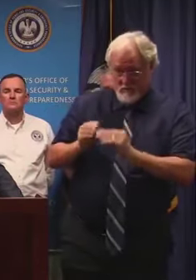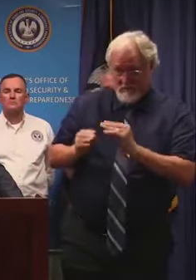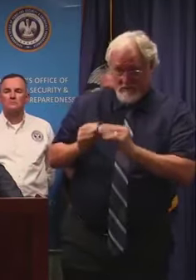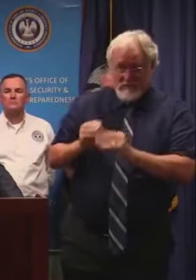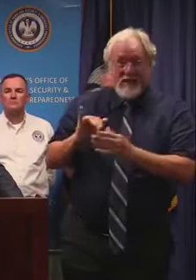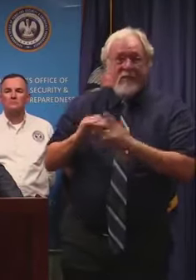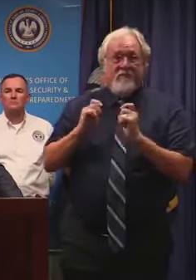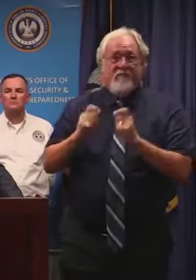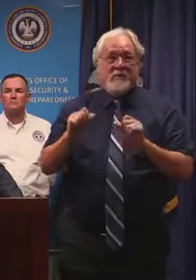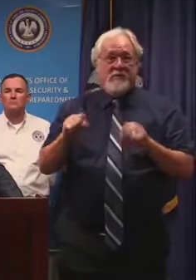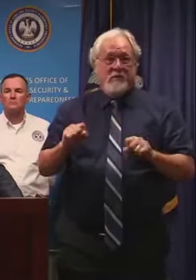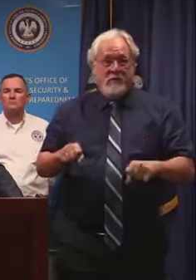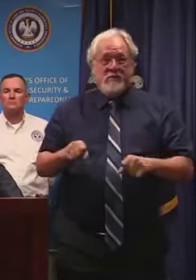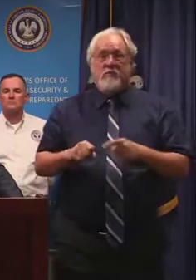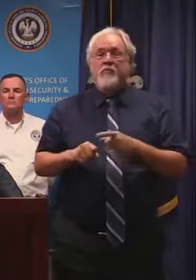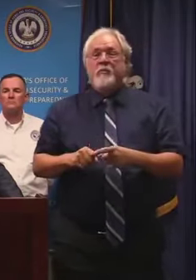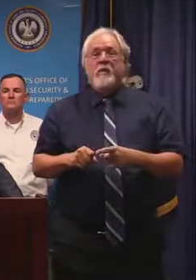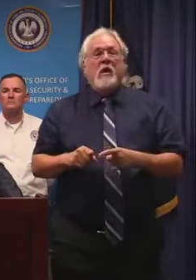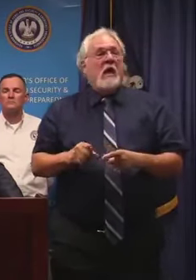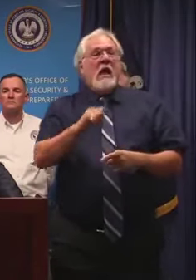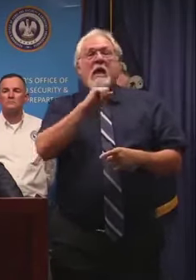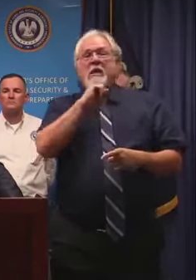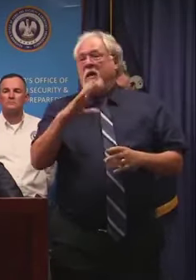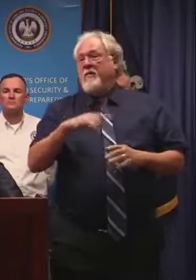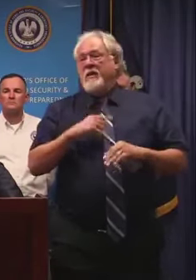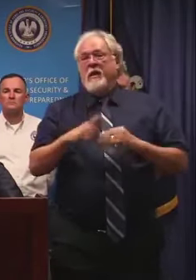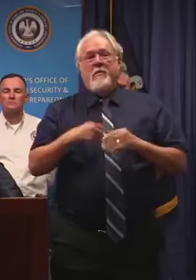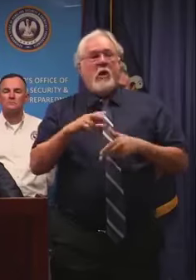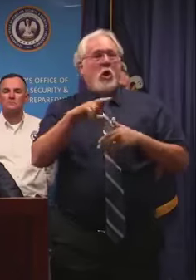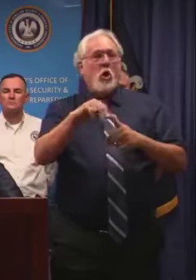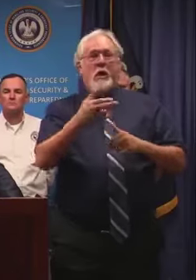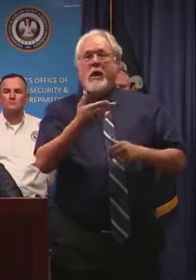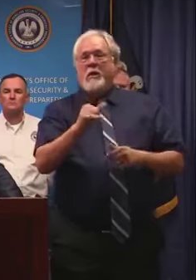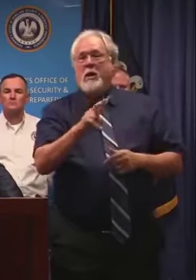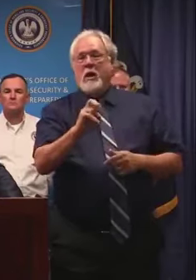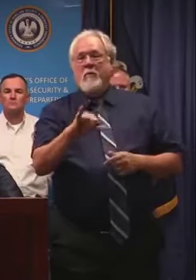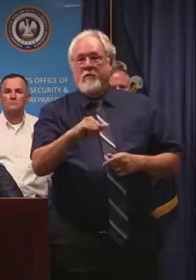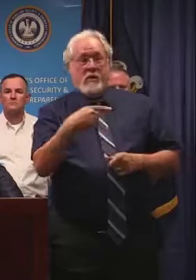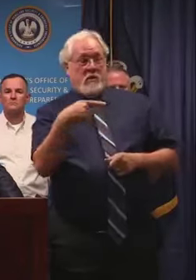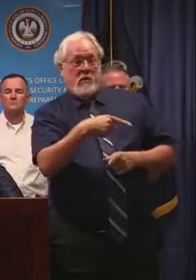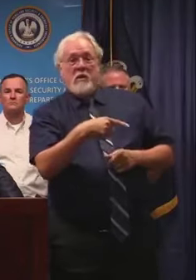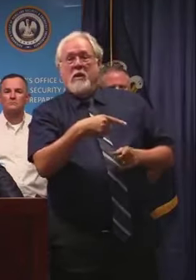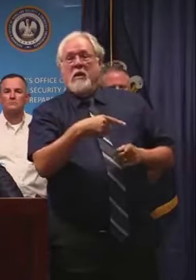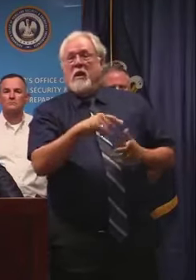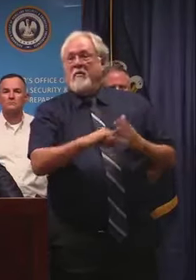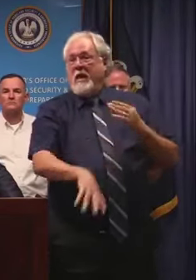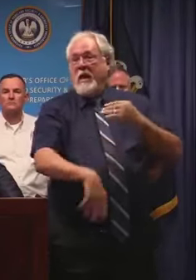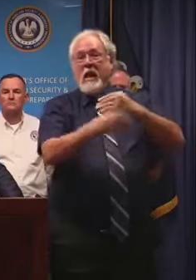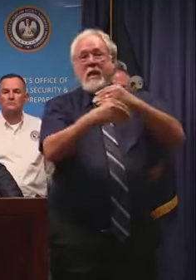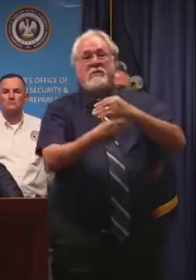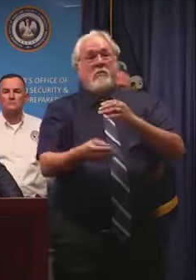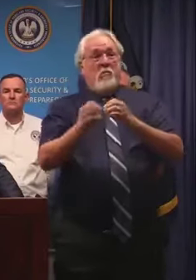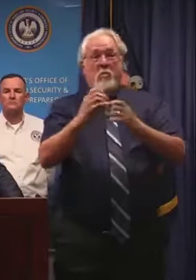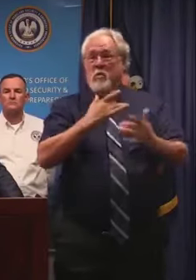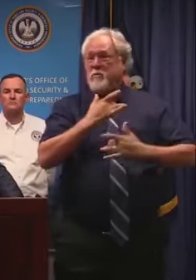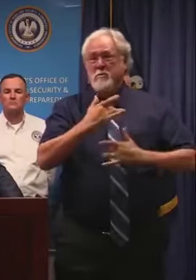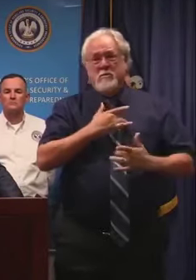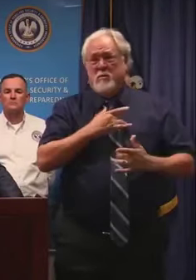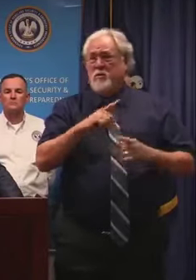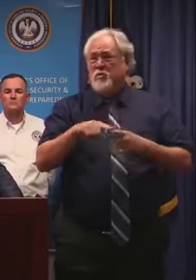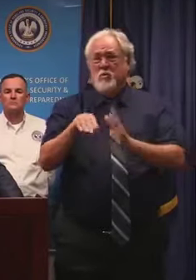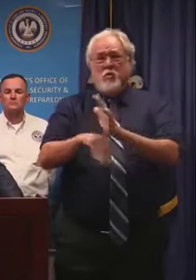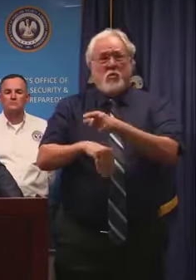capacity as quickly as possible. There is nothing about Hurricane Harvey in its current forecast that adds any additional concerns